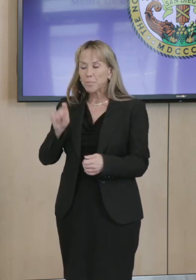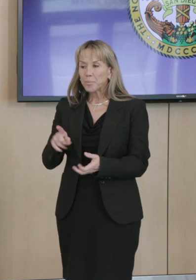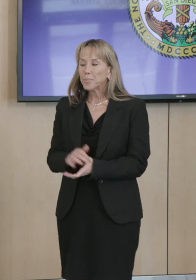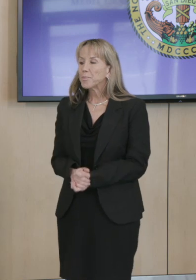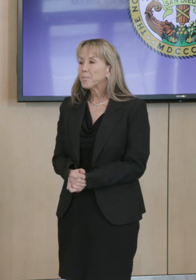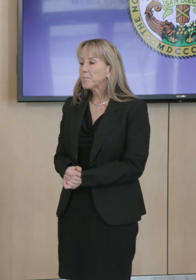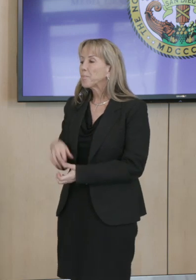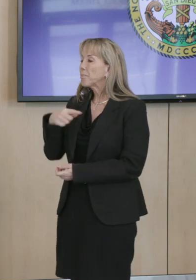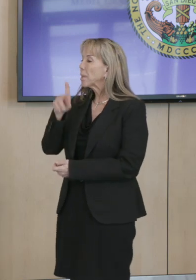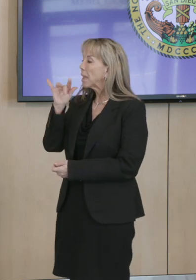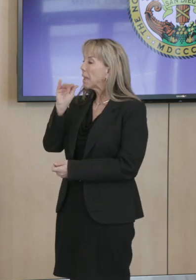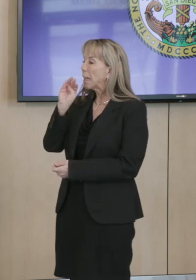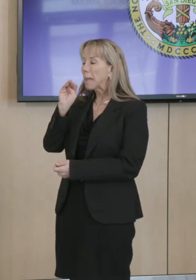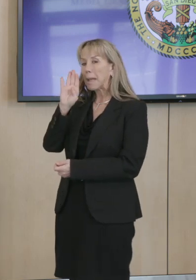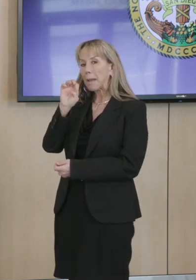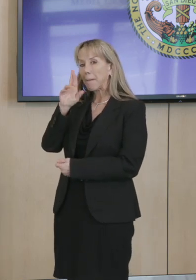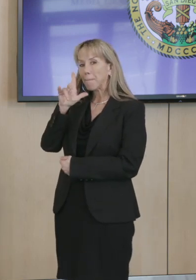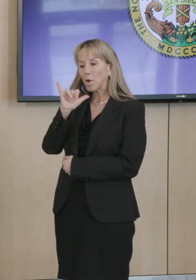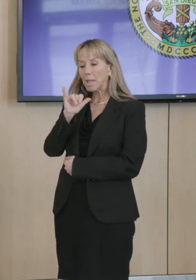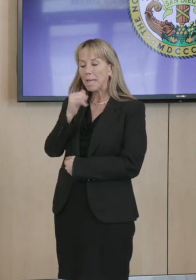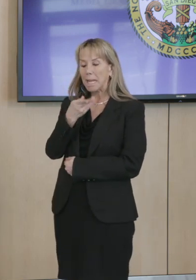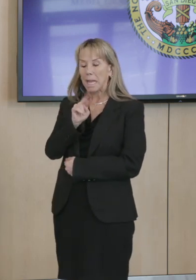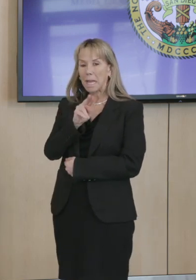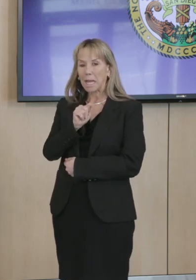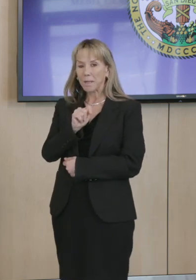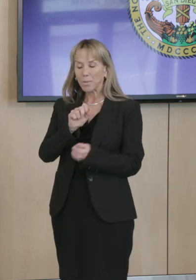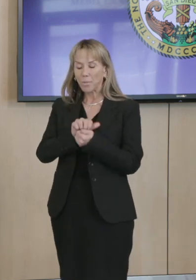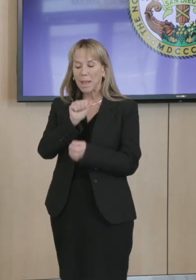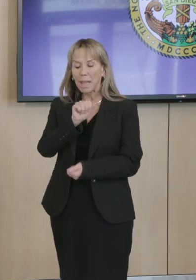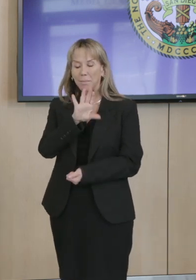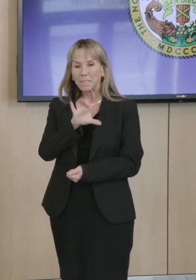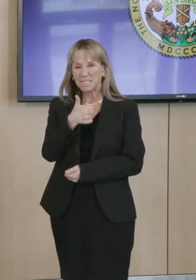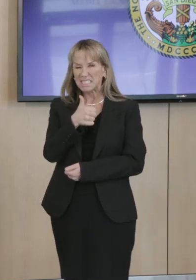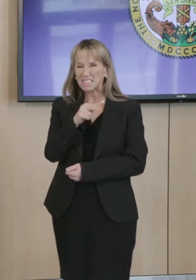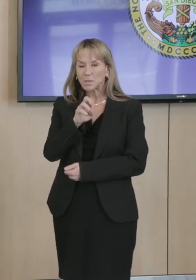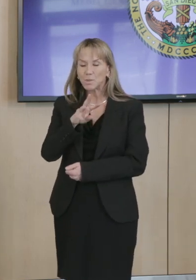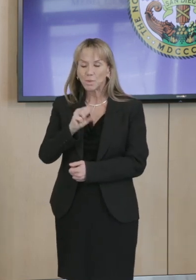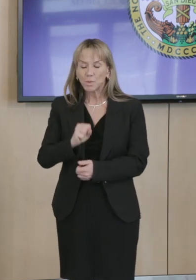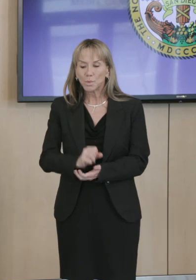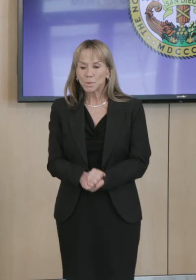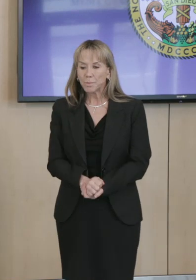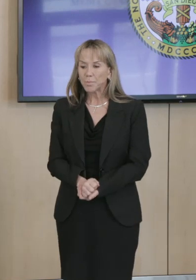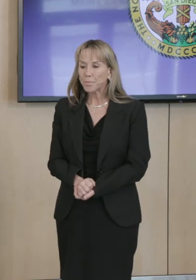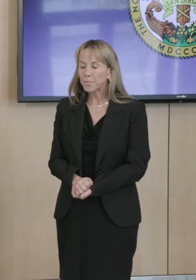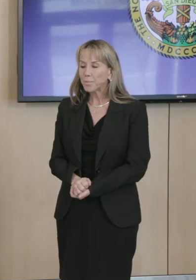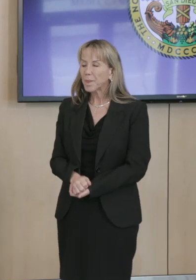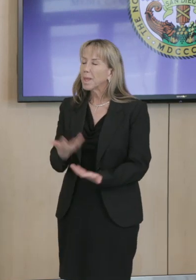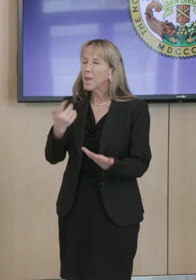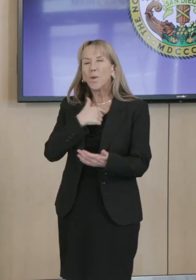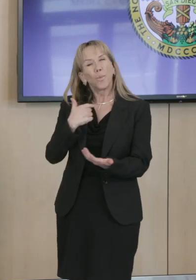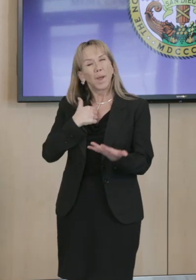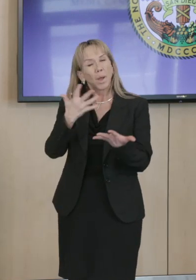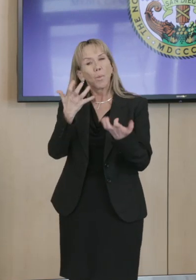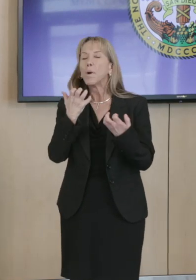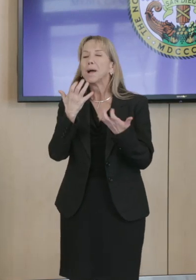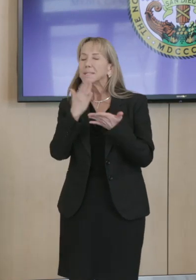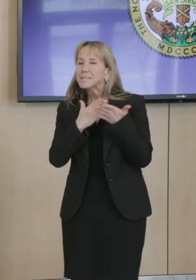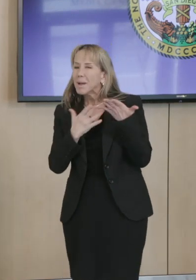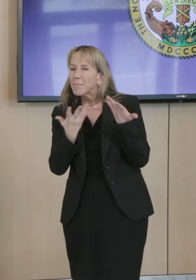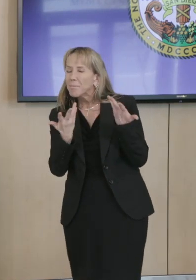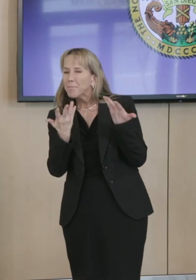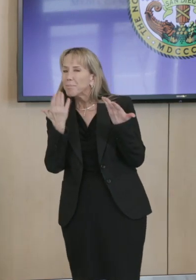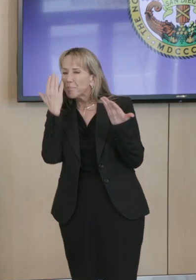Hi, this is Kimberly Hunt with ABC 10 News. We would like just to get some